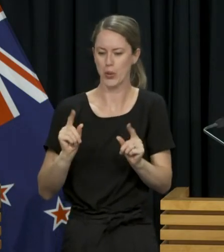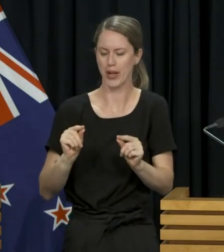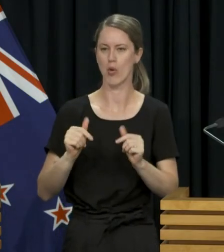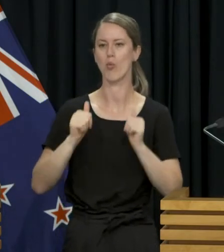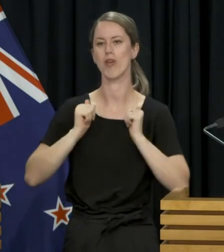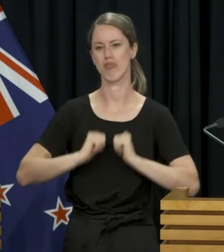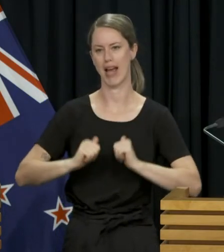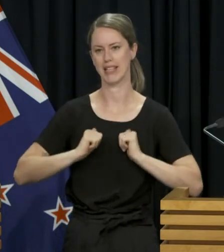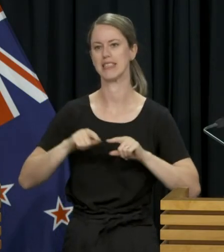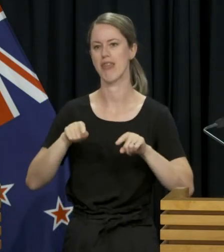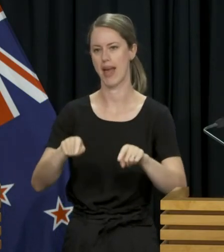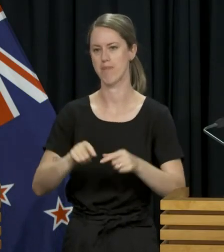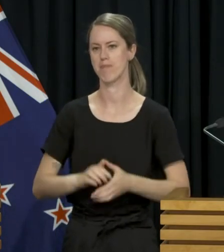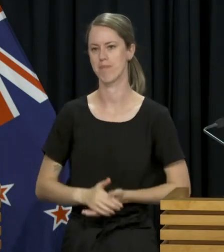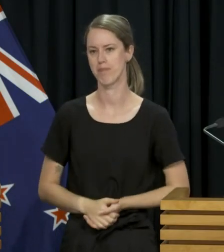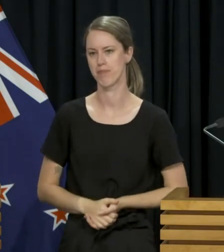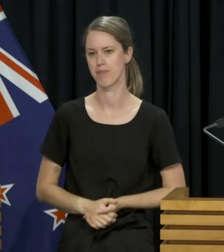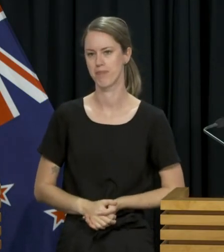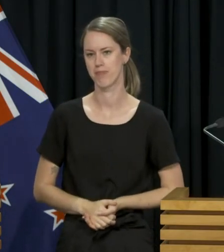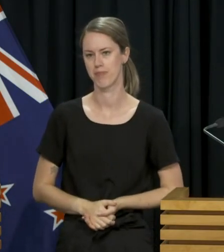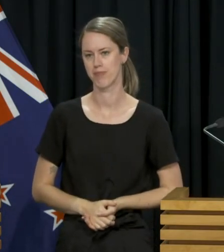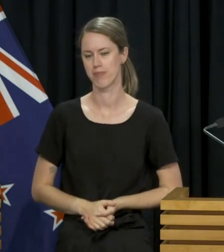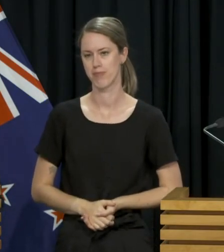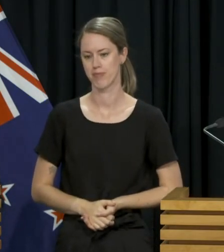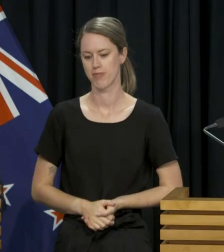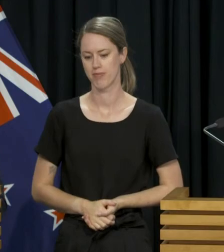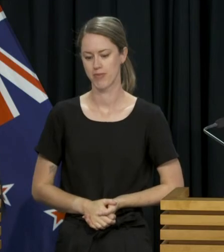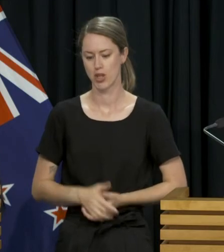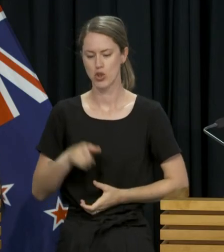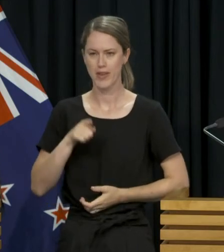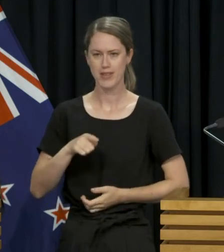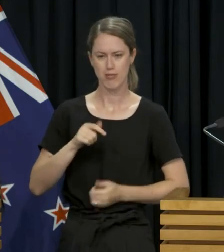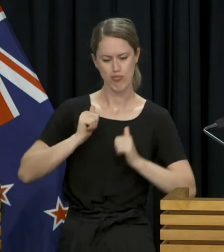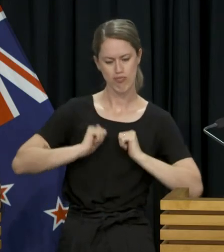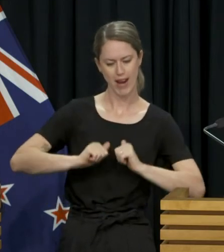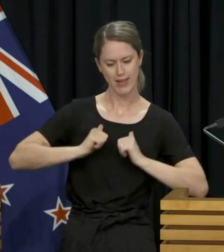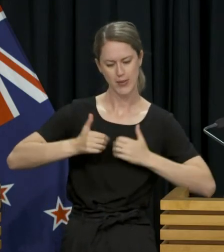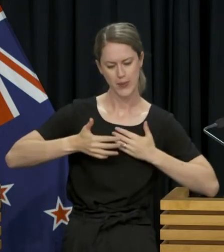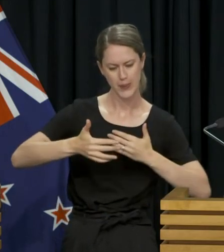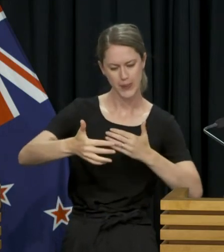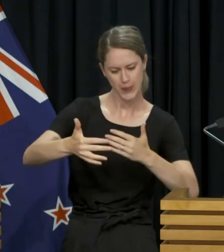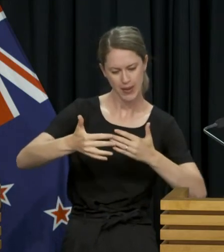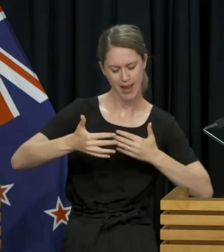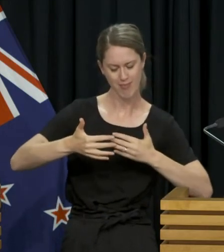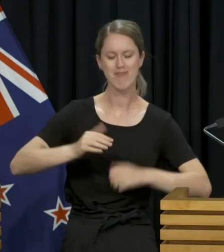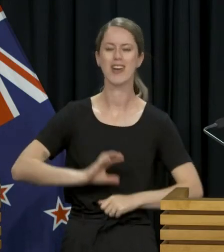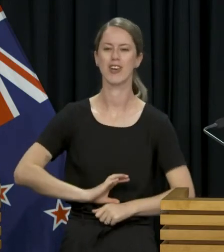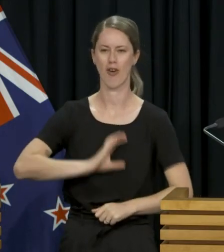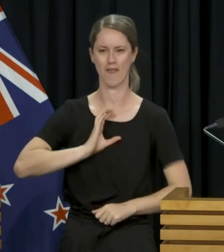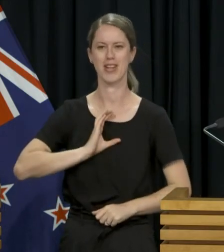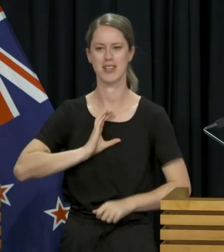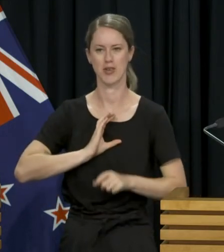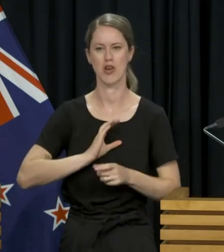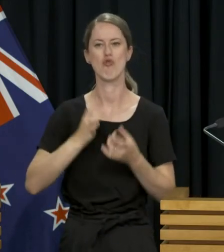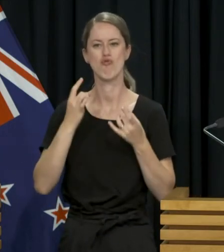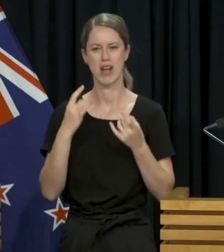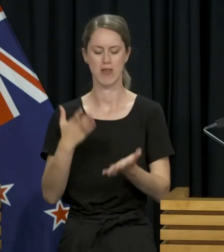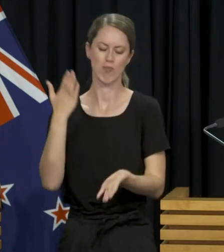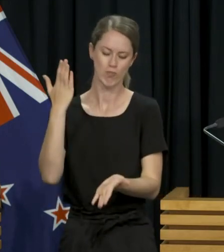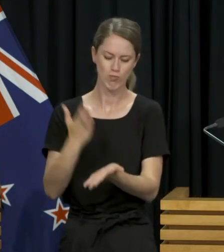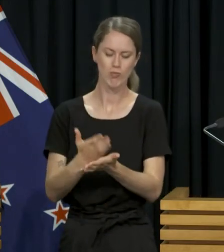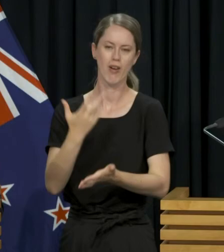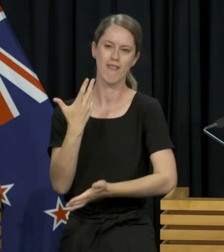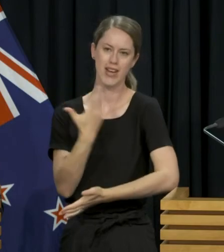them and those who are administering them. So these tests, whether they be large or small, give us confidence that we can move into real-time